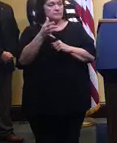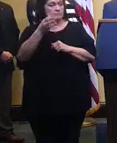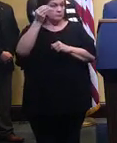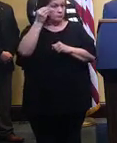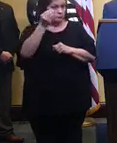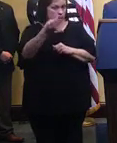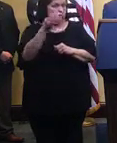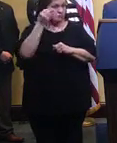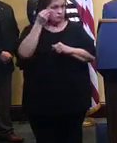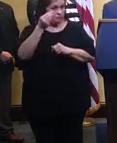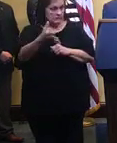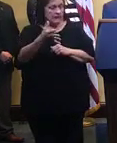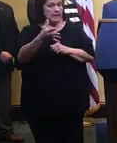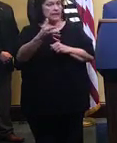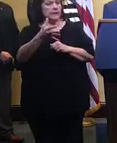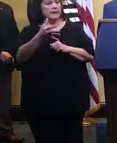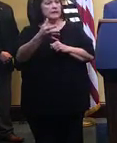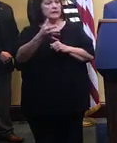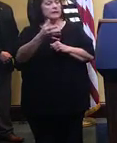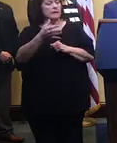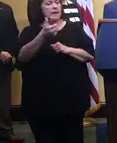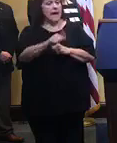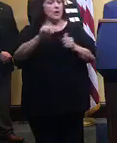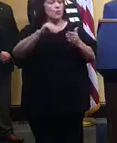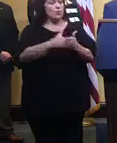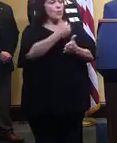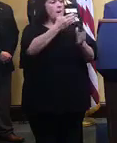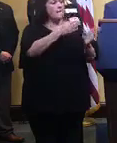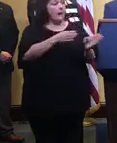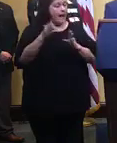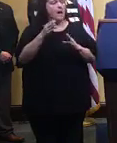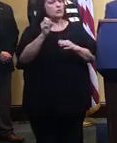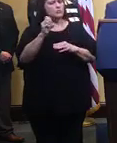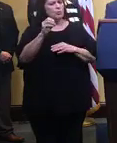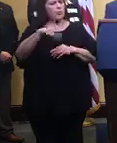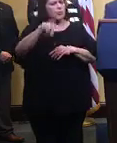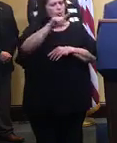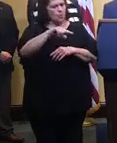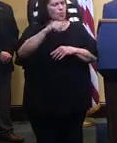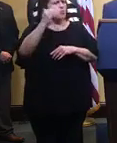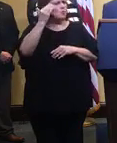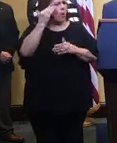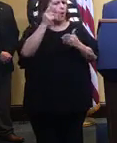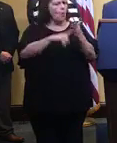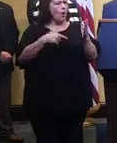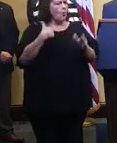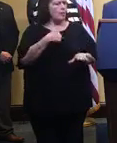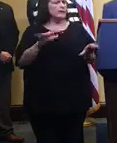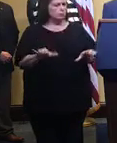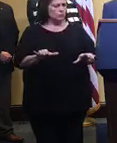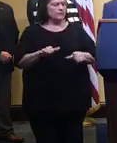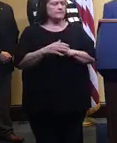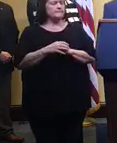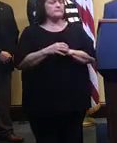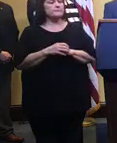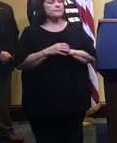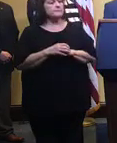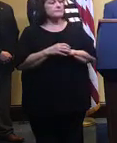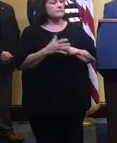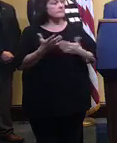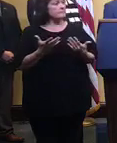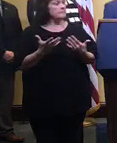devise and develop that plan, so you own what expectations and what level of service you demand from us. And